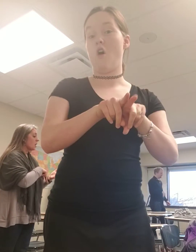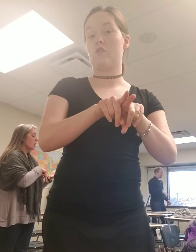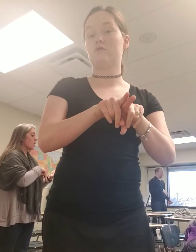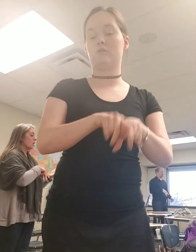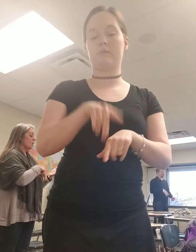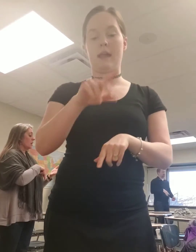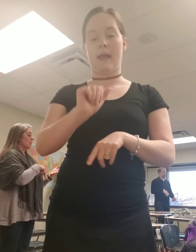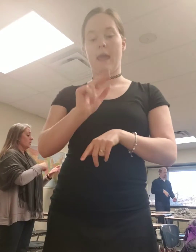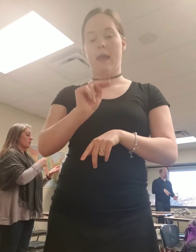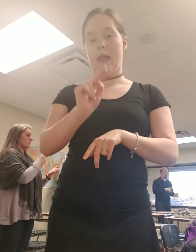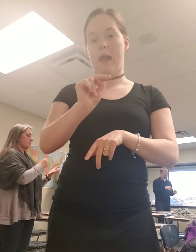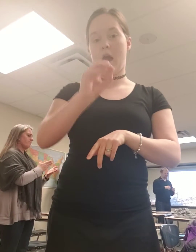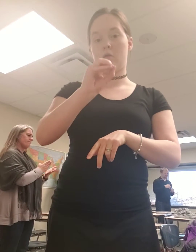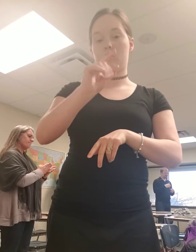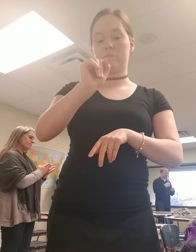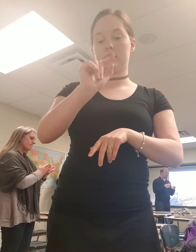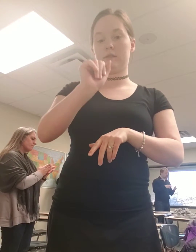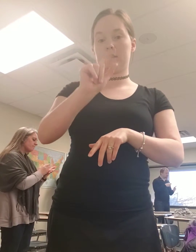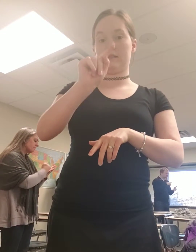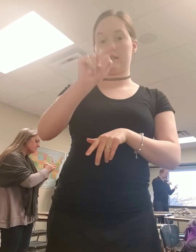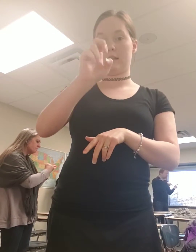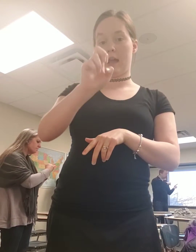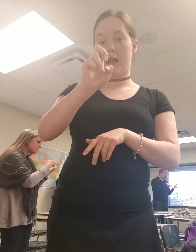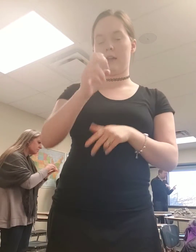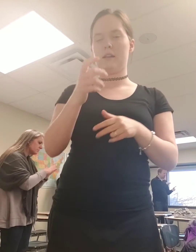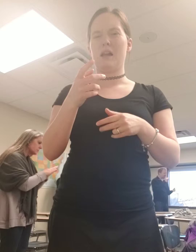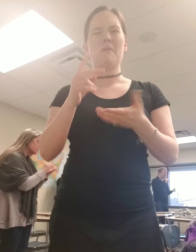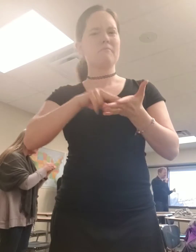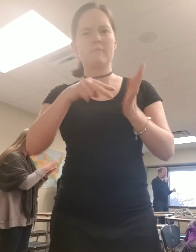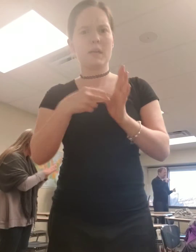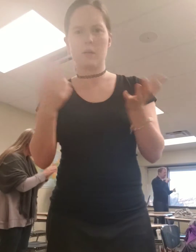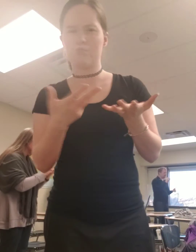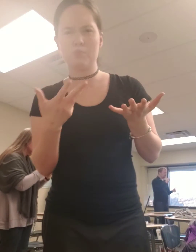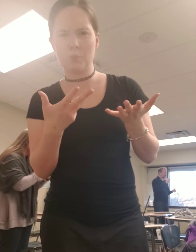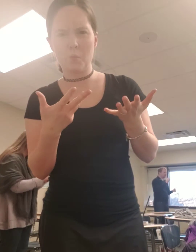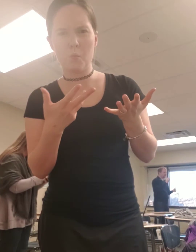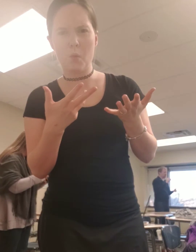What do I mean by annotate as you read?